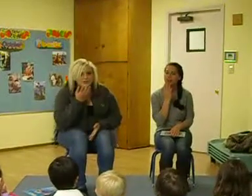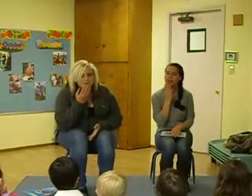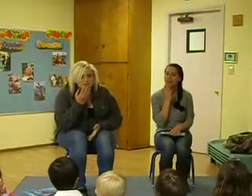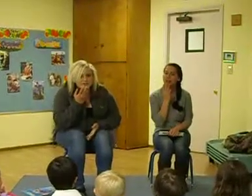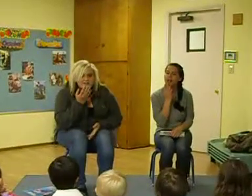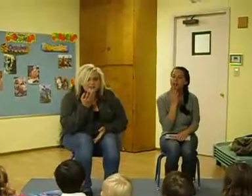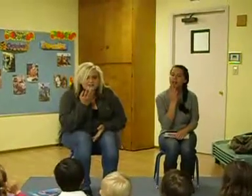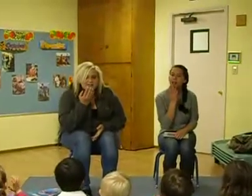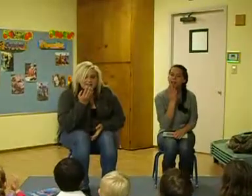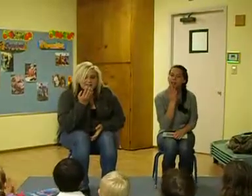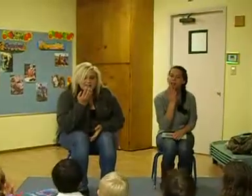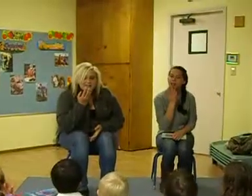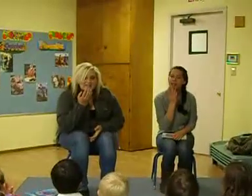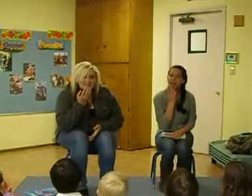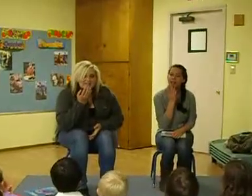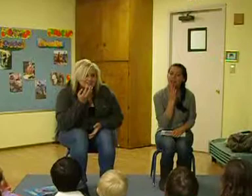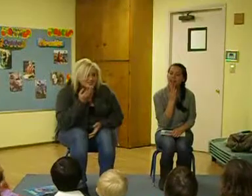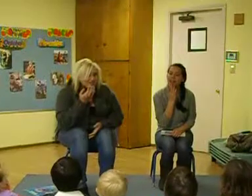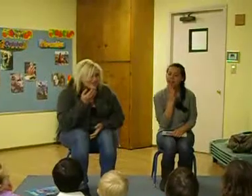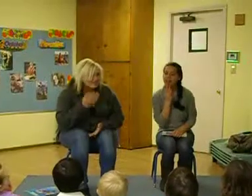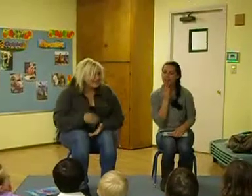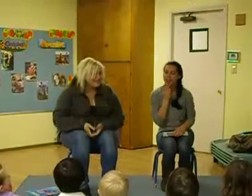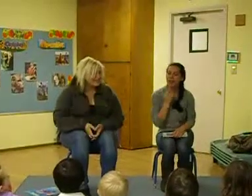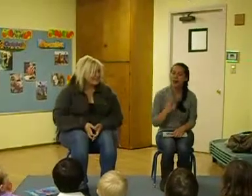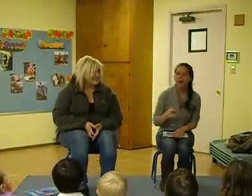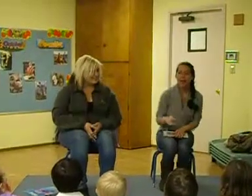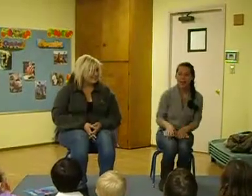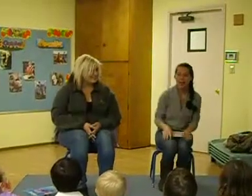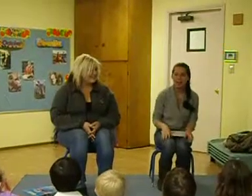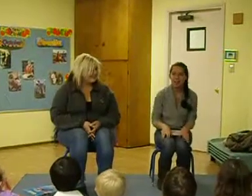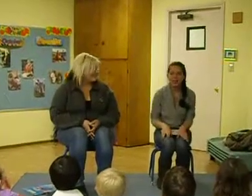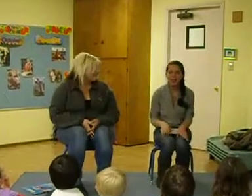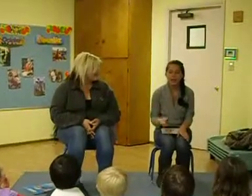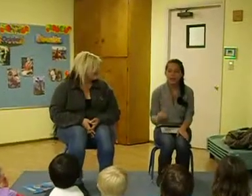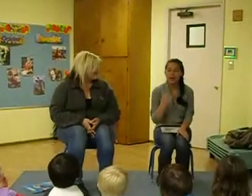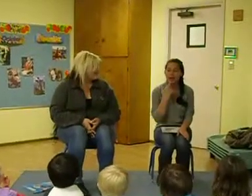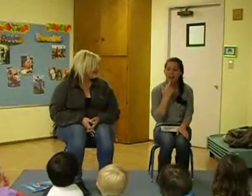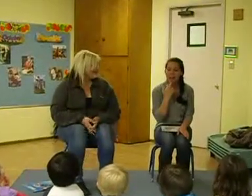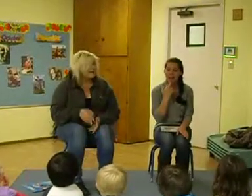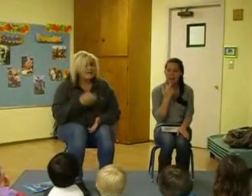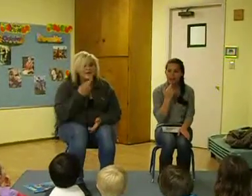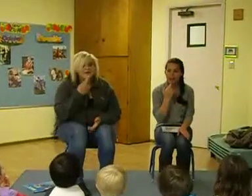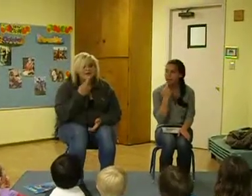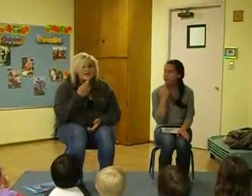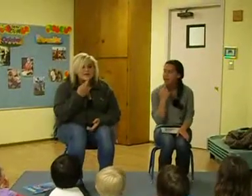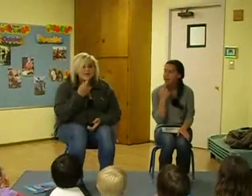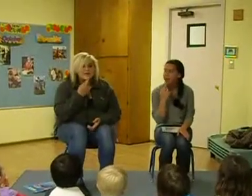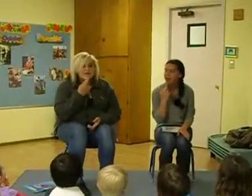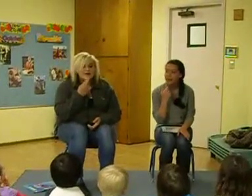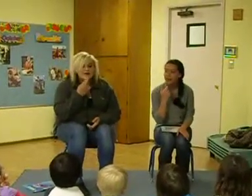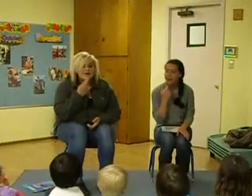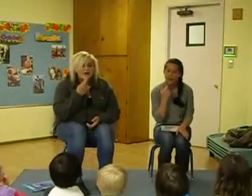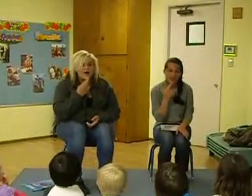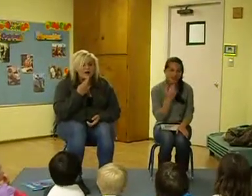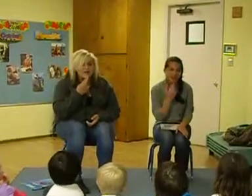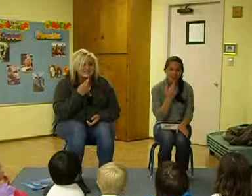colors? Good job. Good job. And now the next one is red, like this. Oh, you guys got